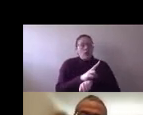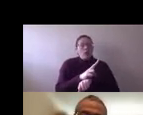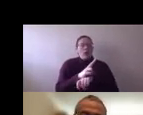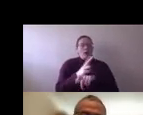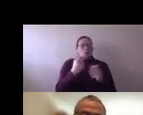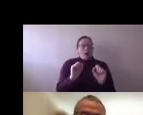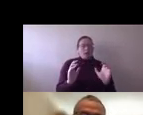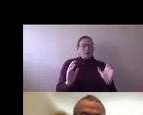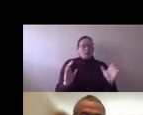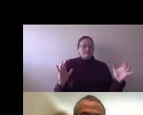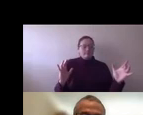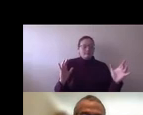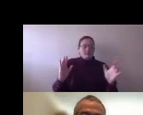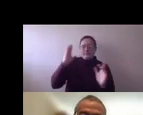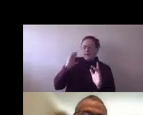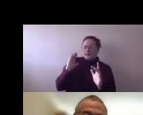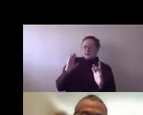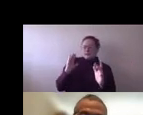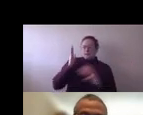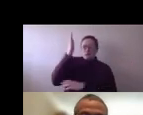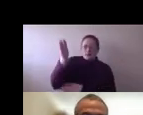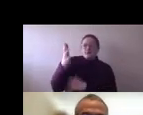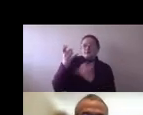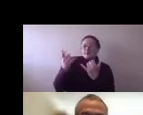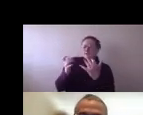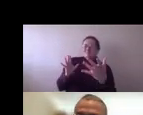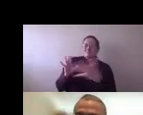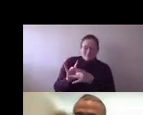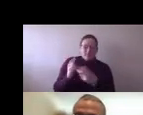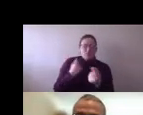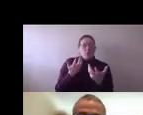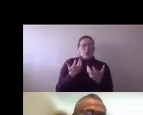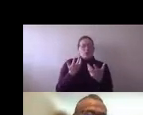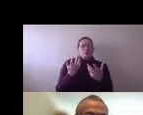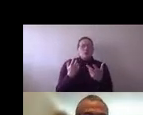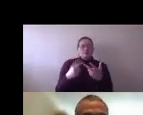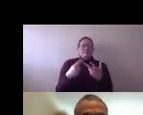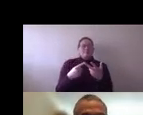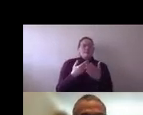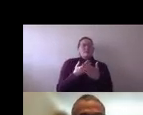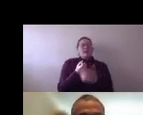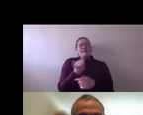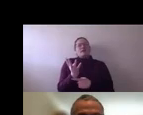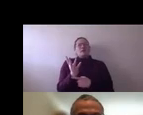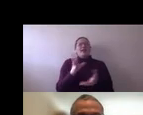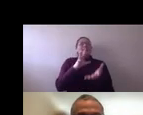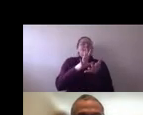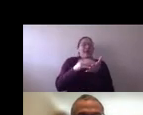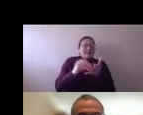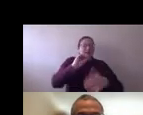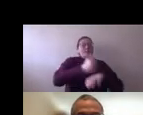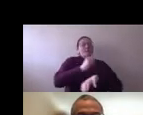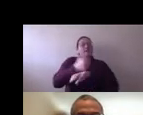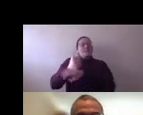the past with the present. So I'd like to draw a few preliminary, I guess, lessons. Hopefully that'll